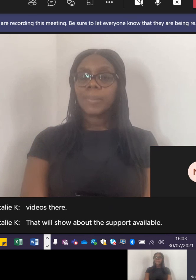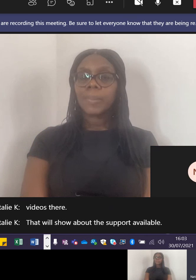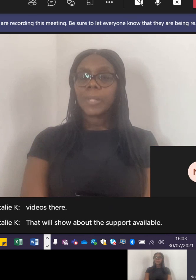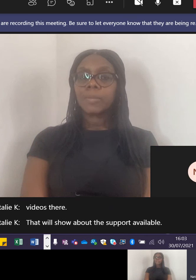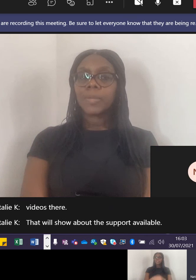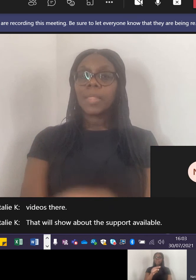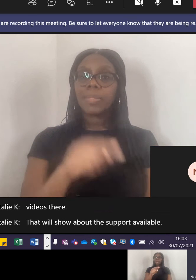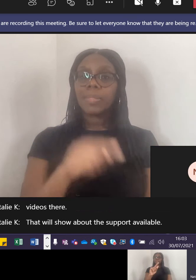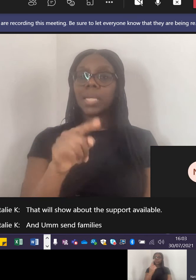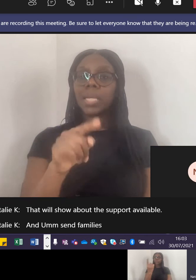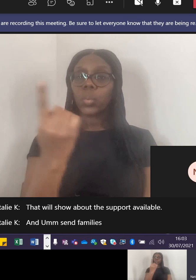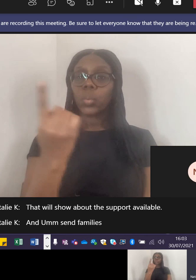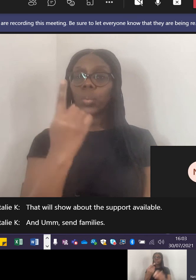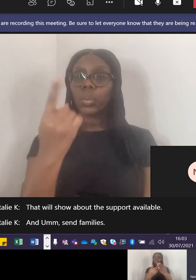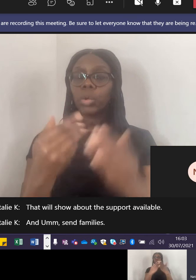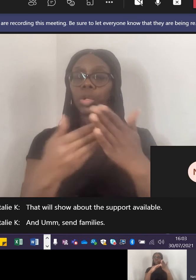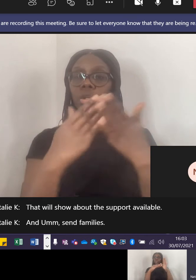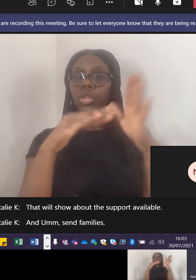SEND families.